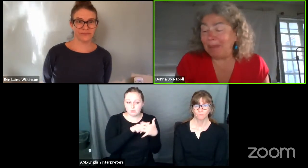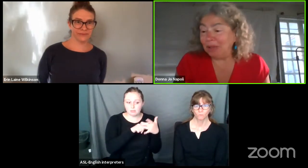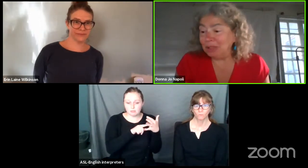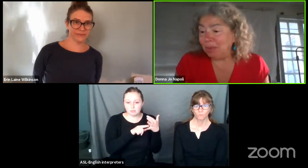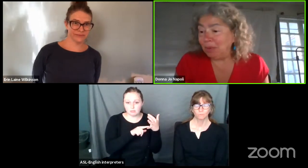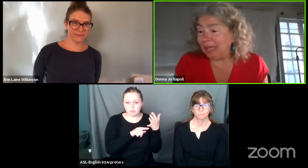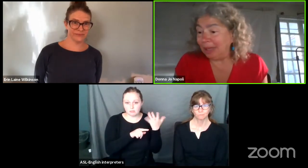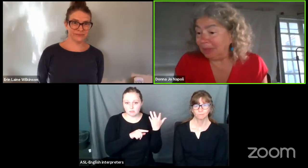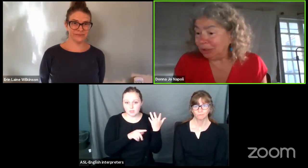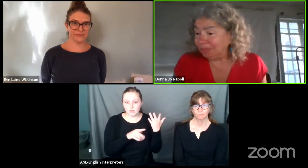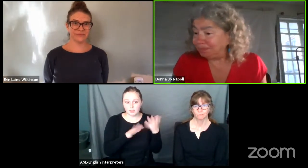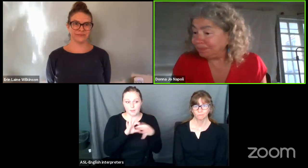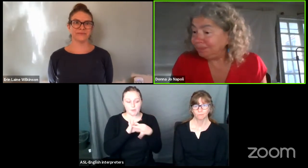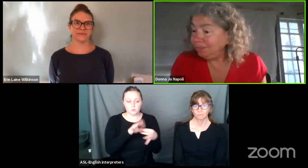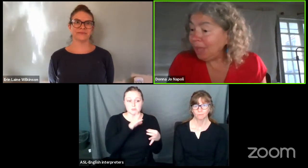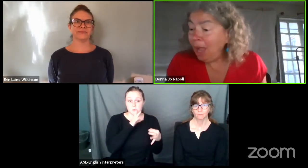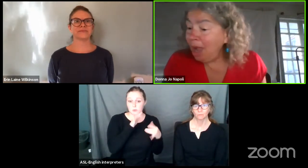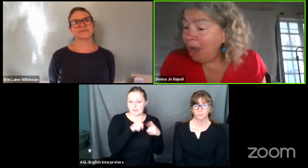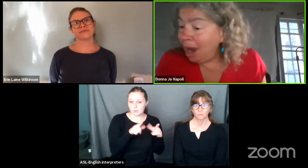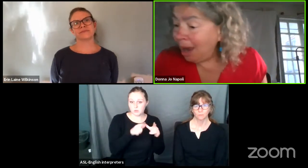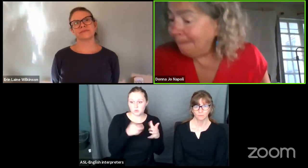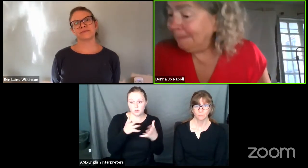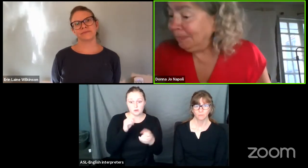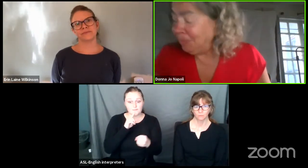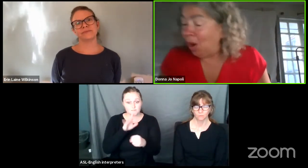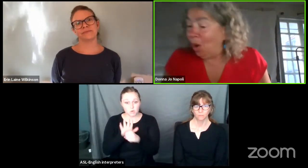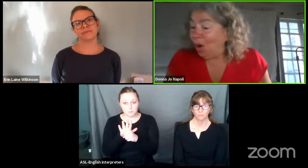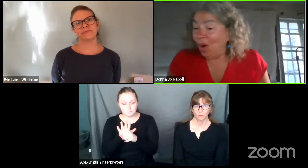been said about spoken language.